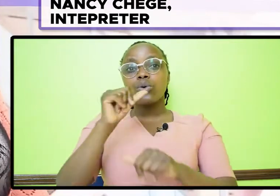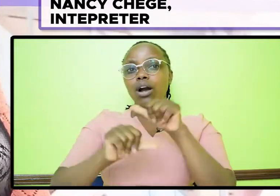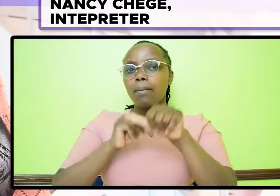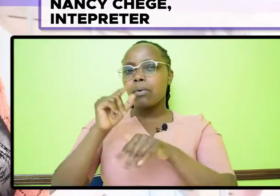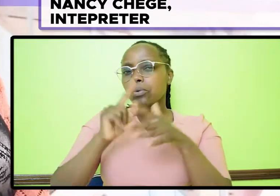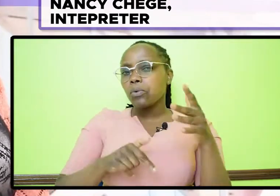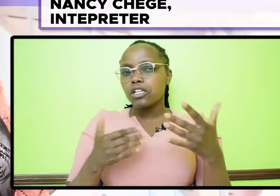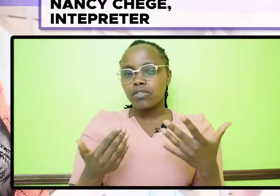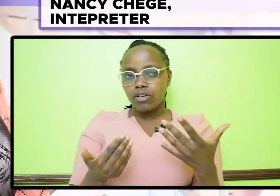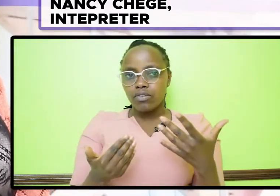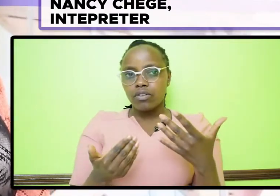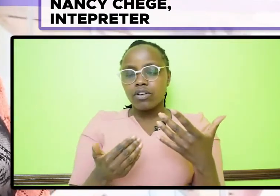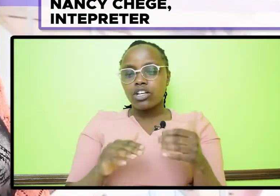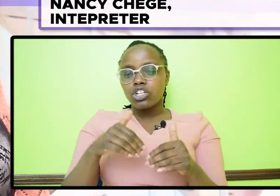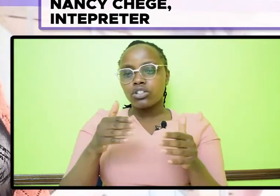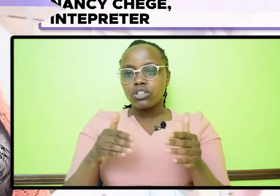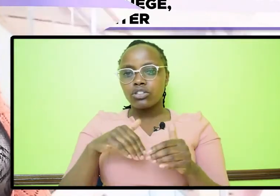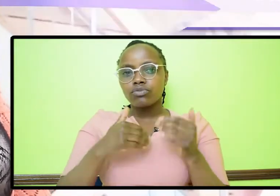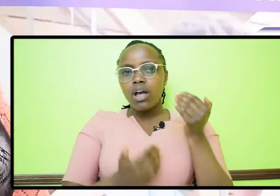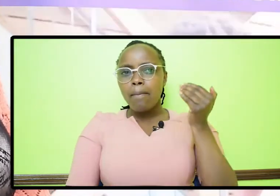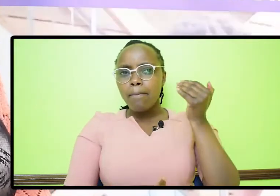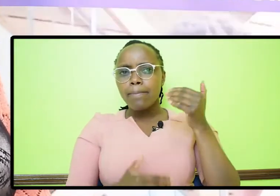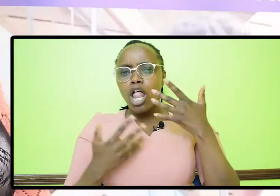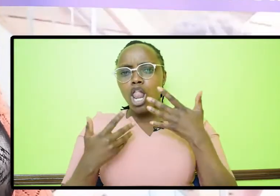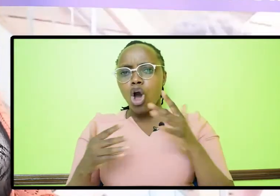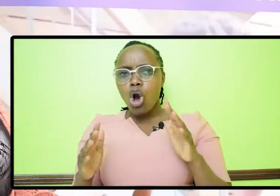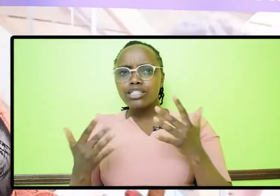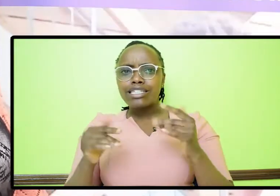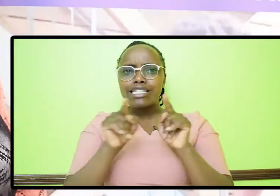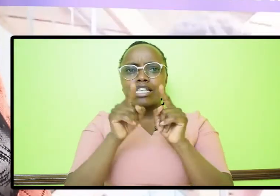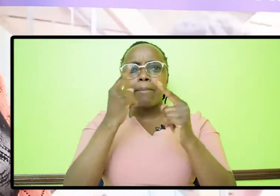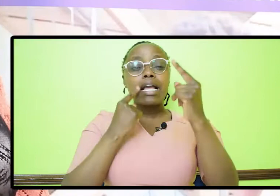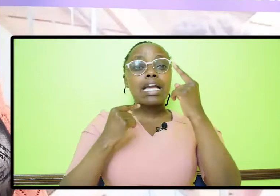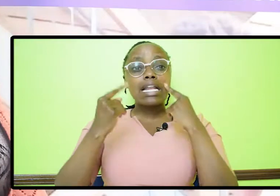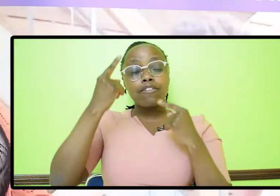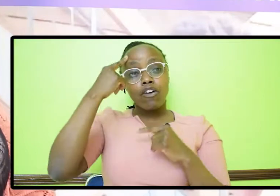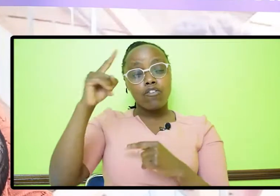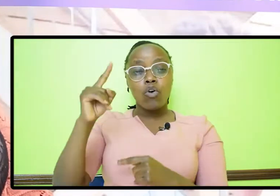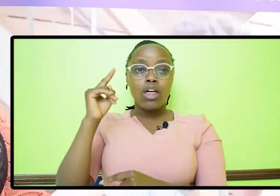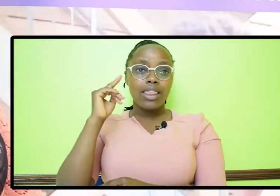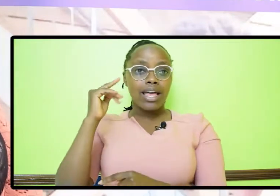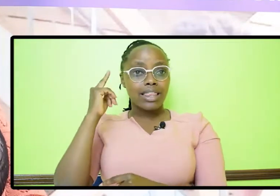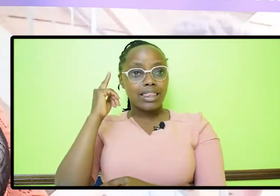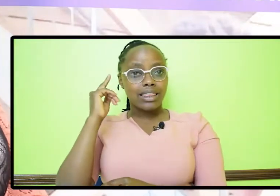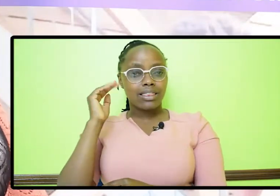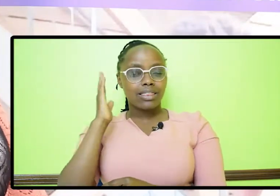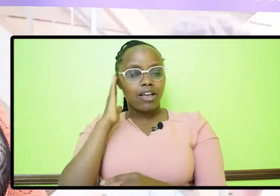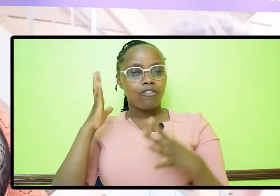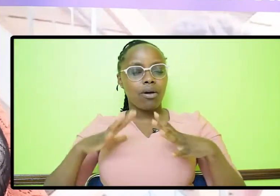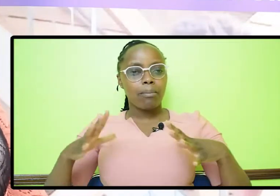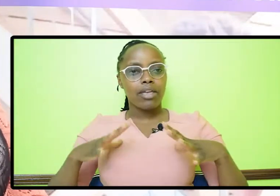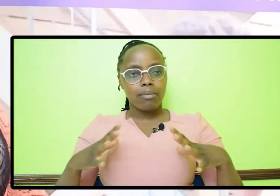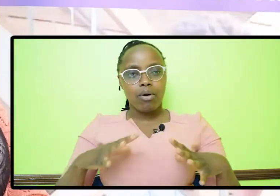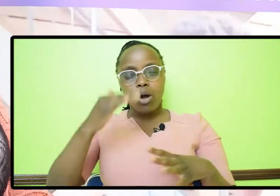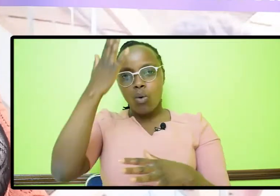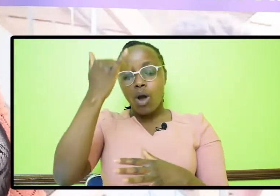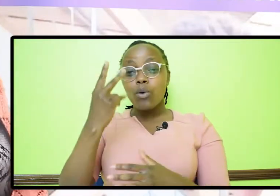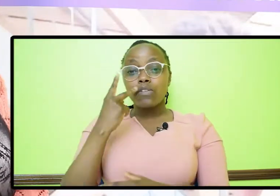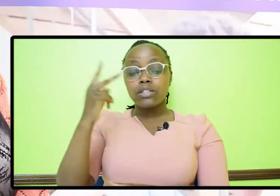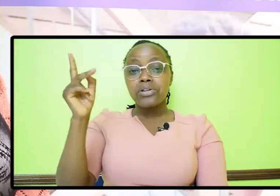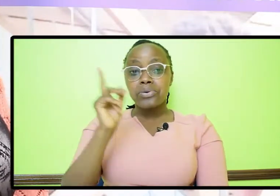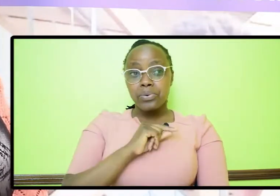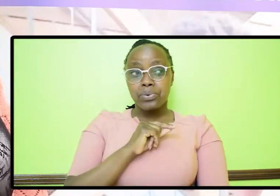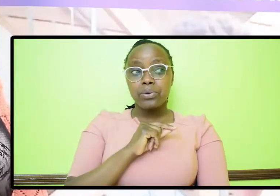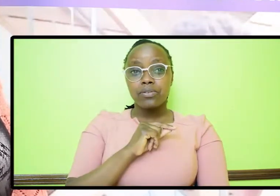to talk about child loss and grief, and especially to the deaf people, because